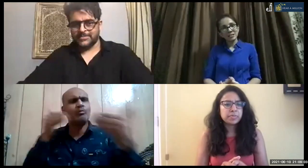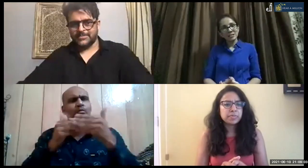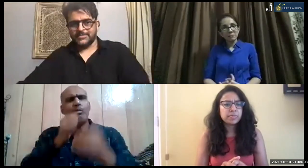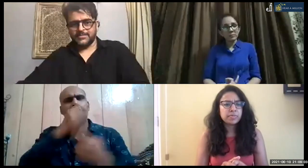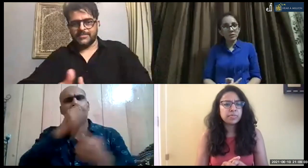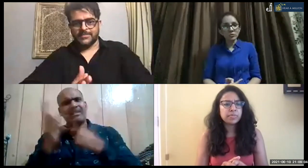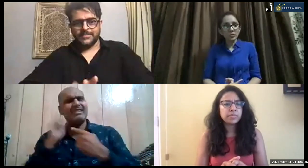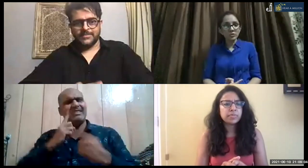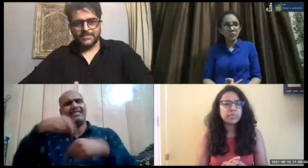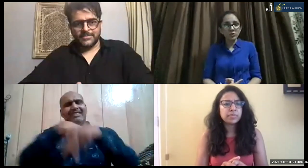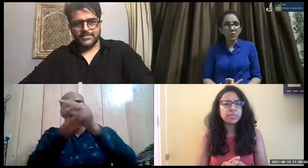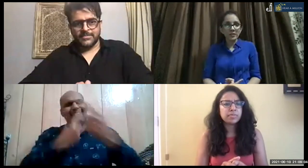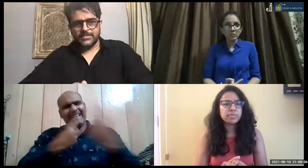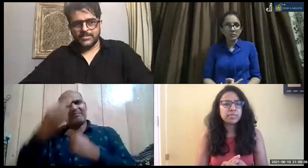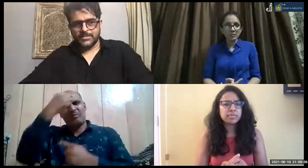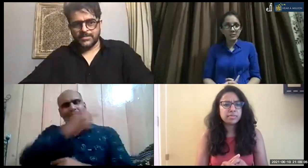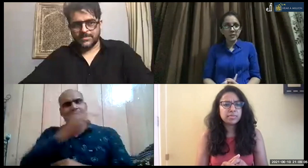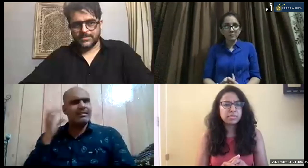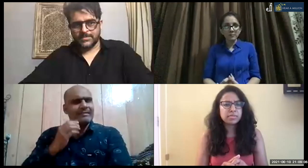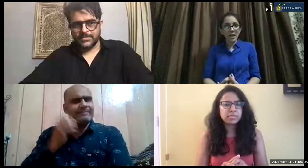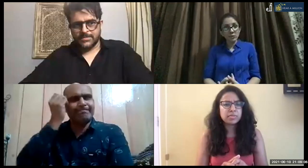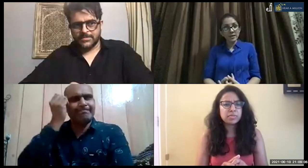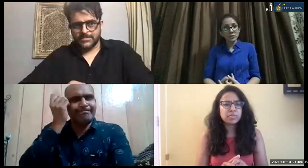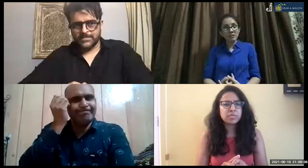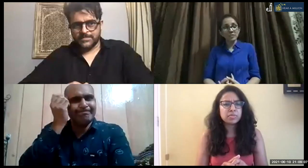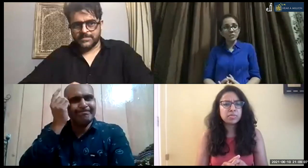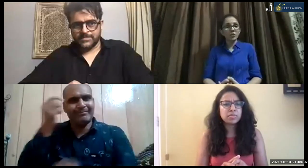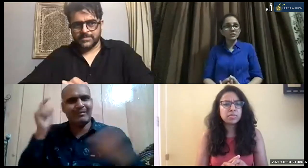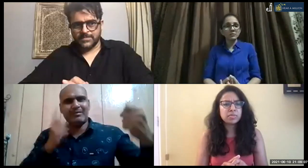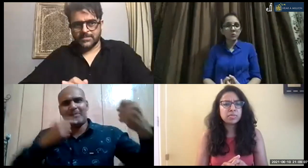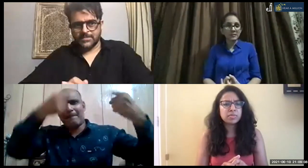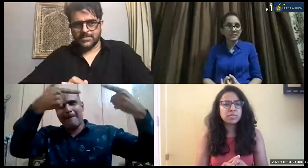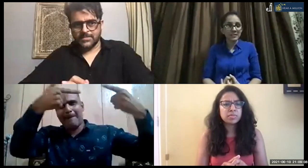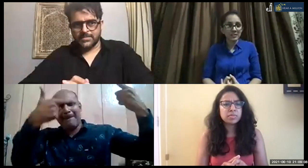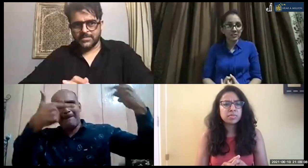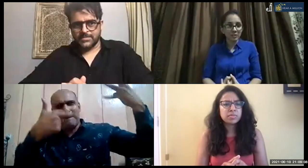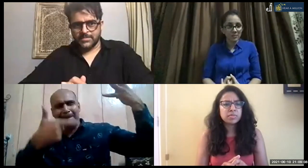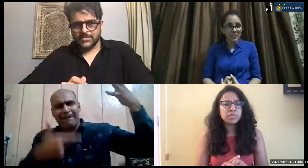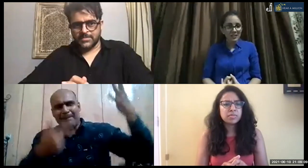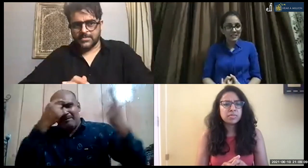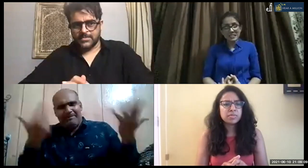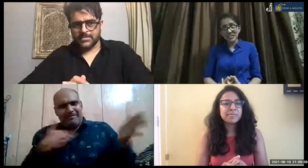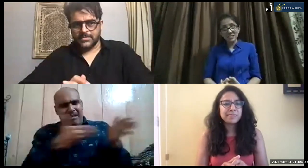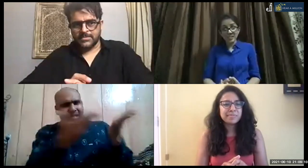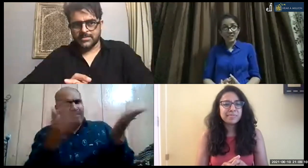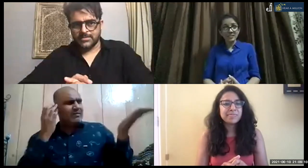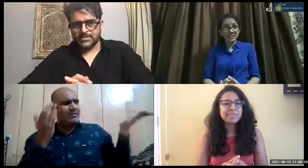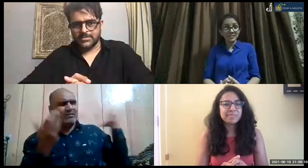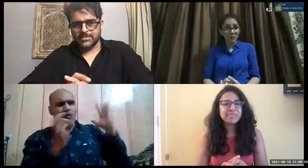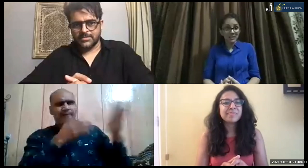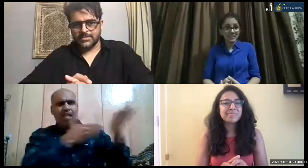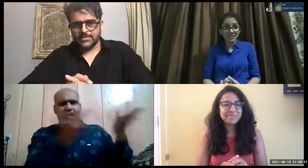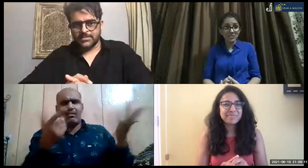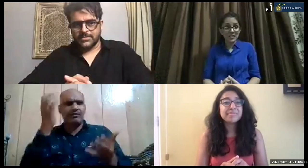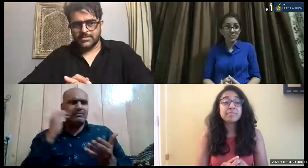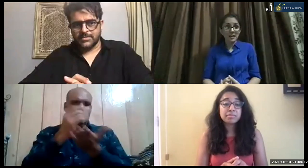And deaf people also, we also want to go and listen to him. I would like to have a video call with him to understand that, that these are the things I really